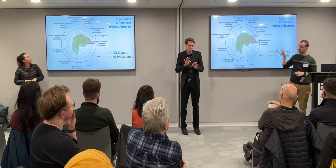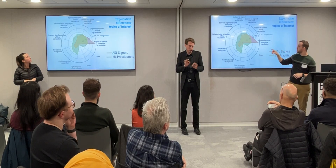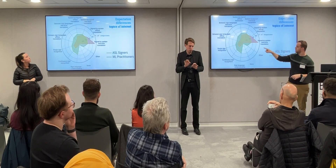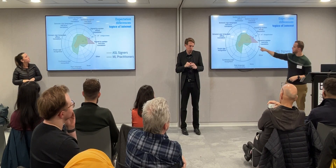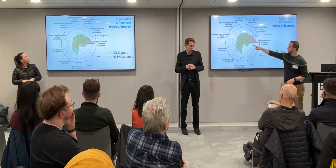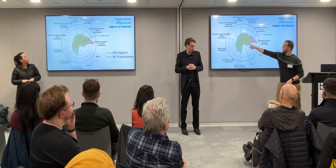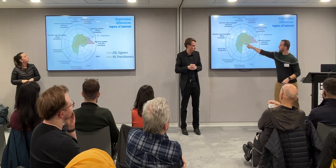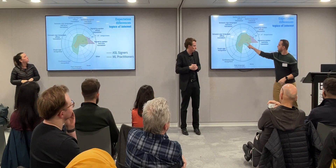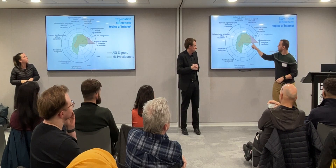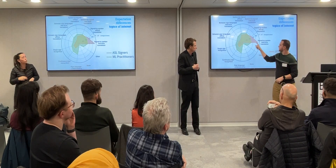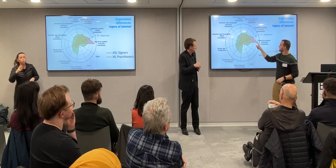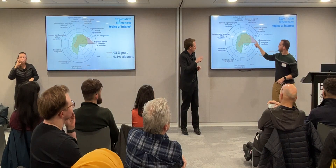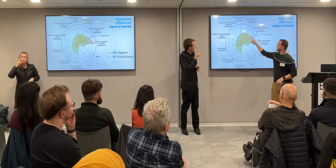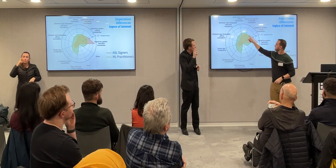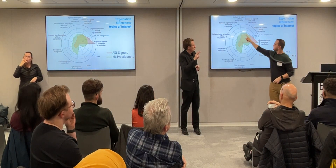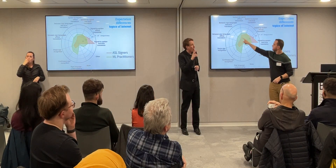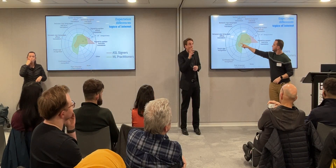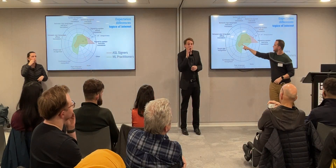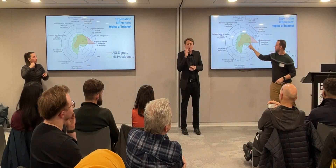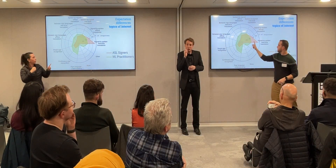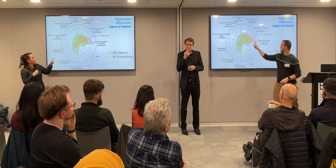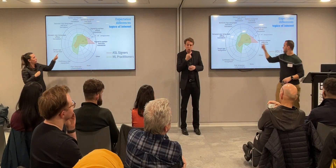The orange color you see on the screen here,